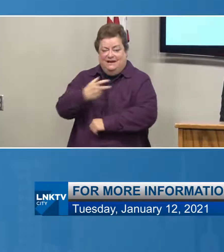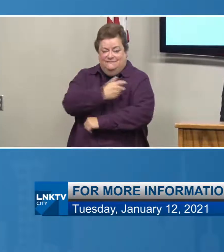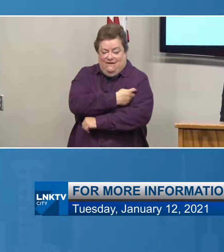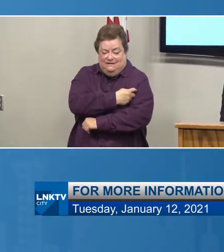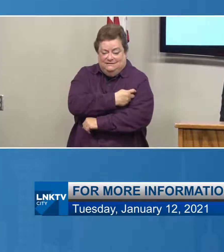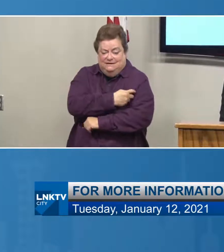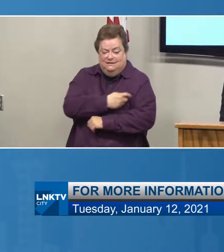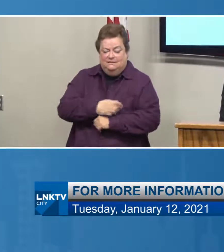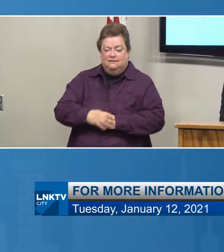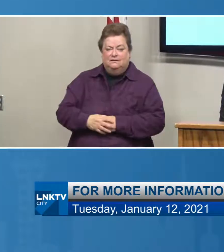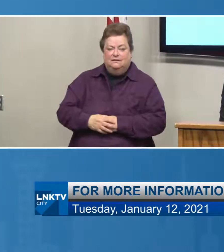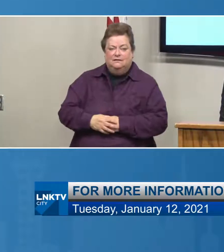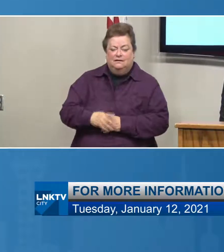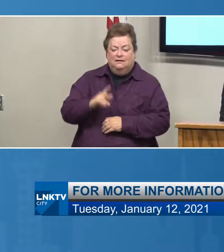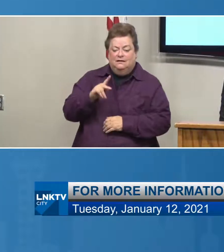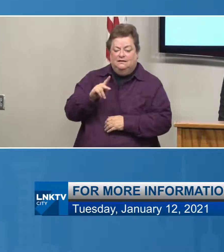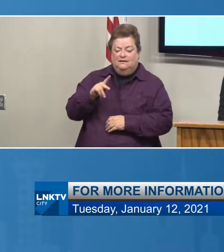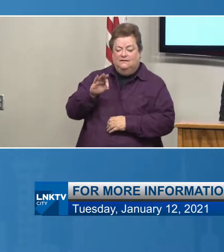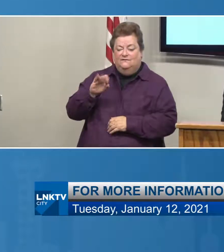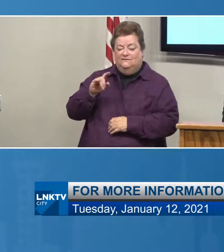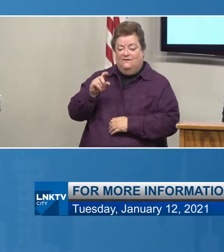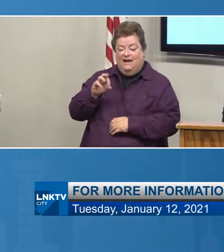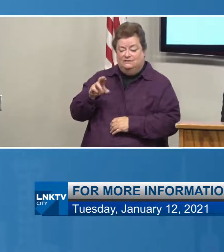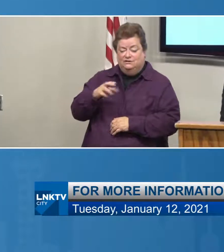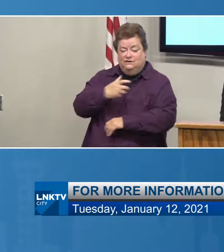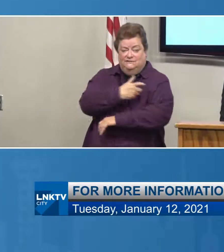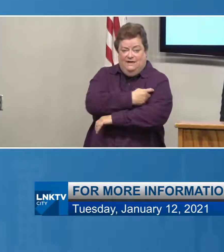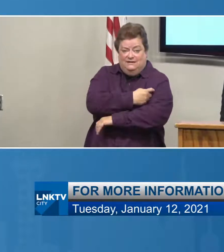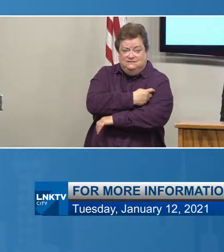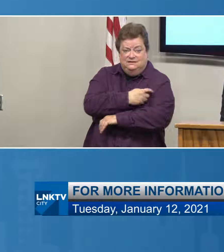The Pfizer vaccine is,